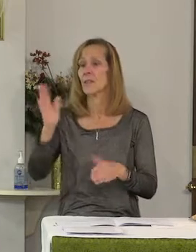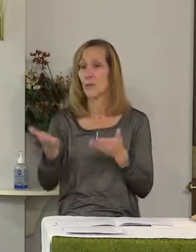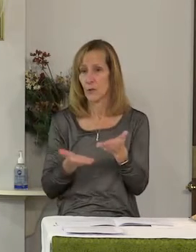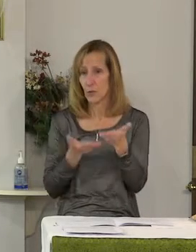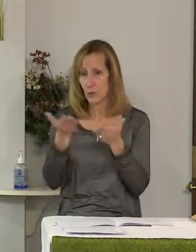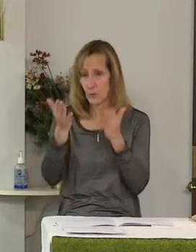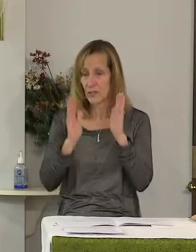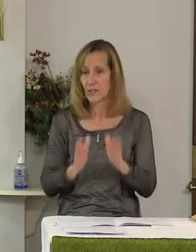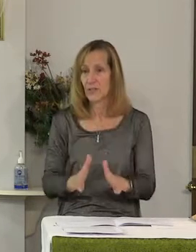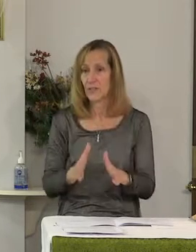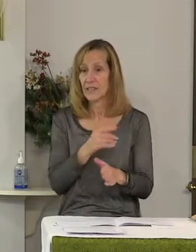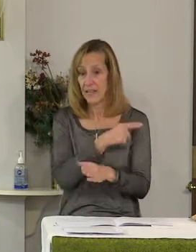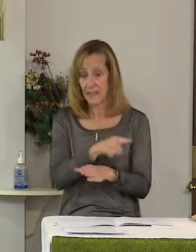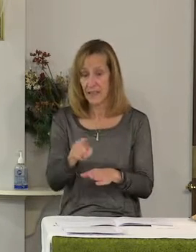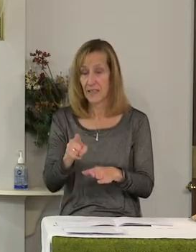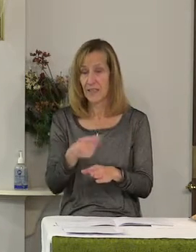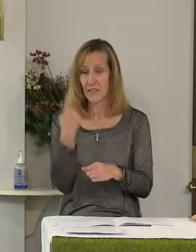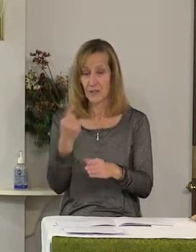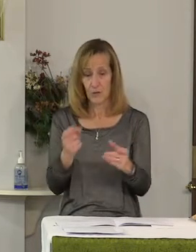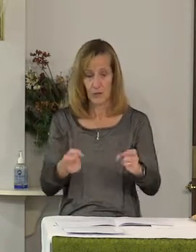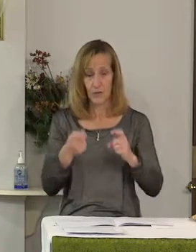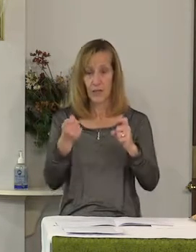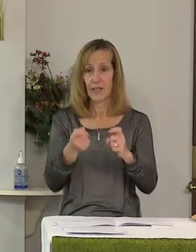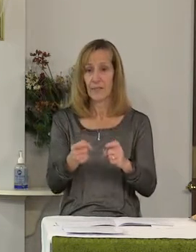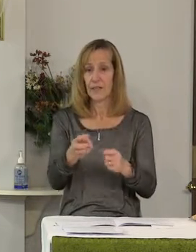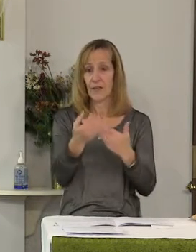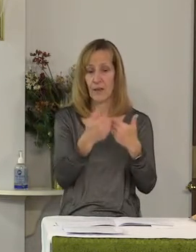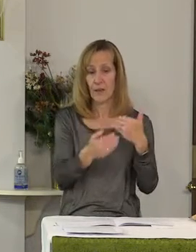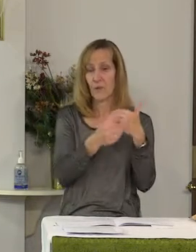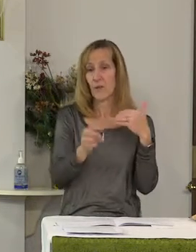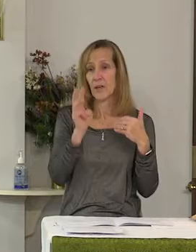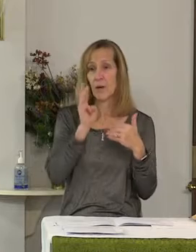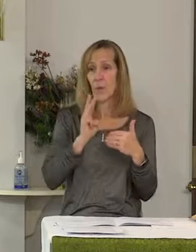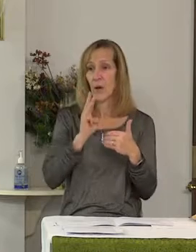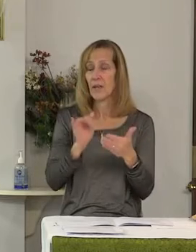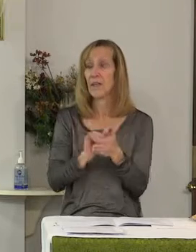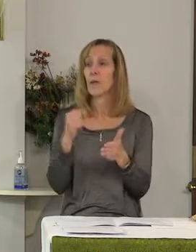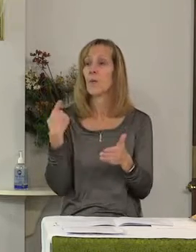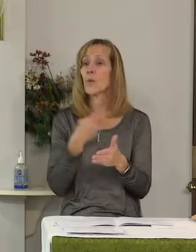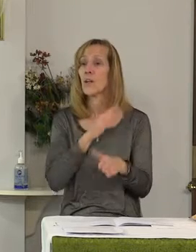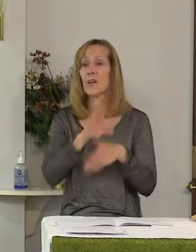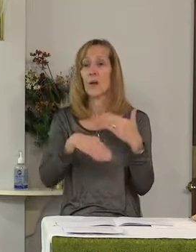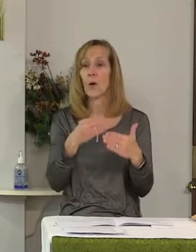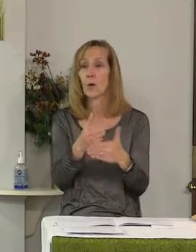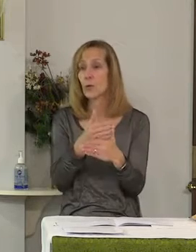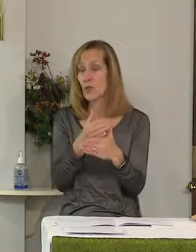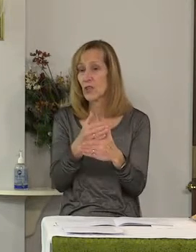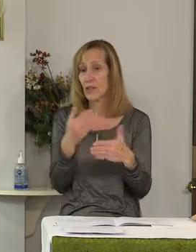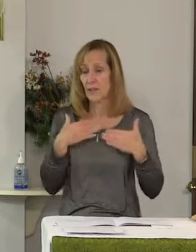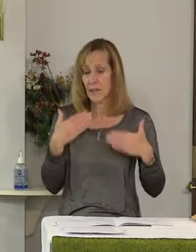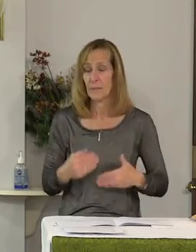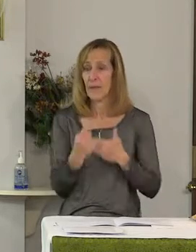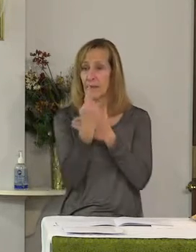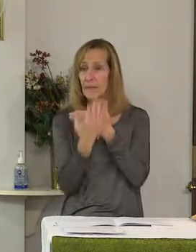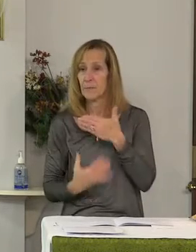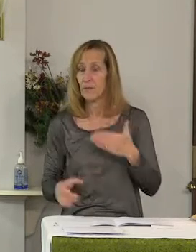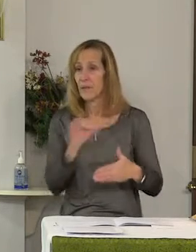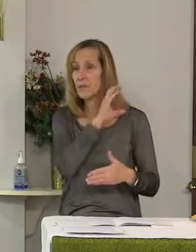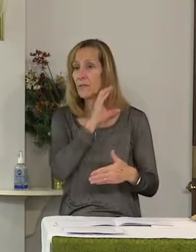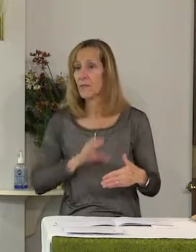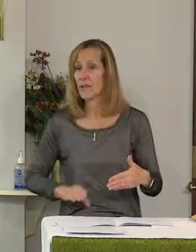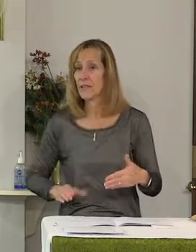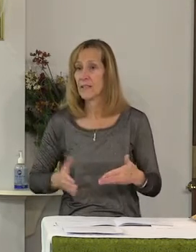servants, and these, your own gifts of bread and wine, so that we and all who share in the body and blood of